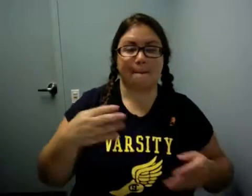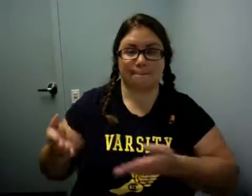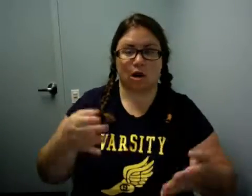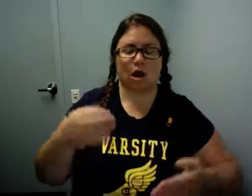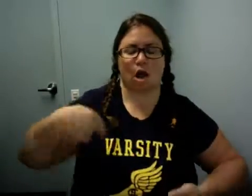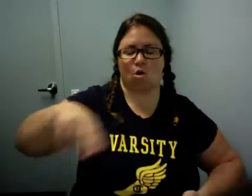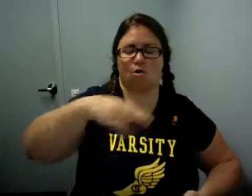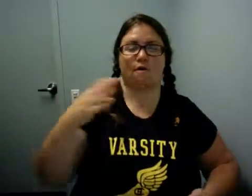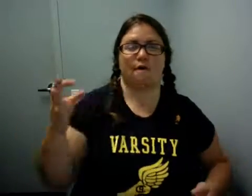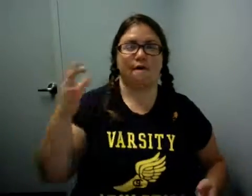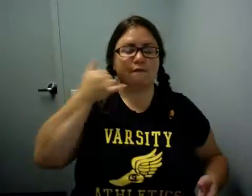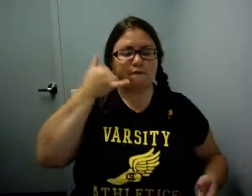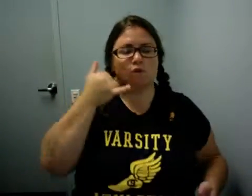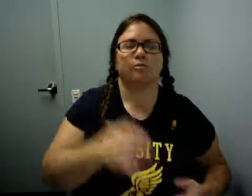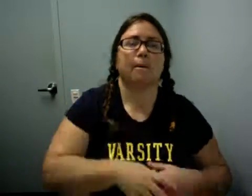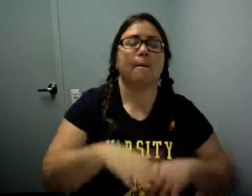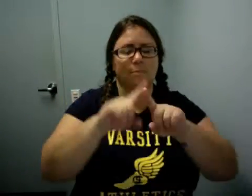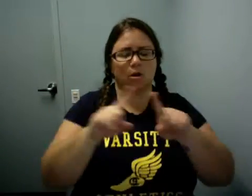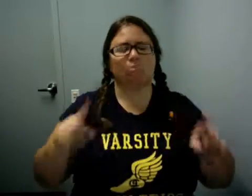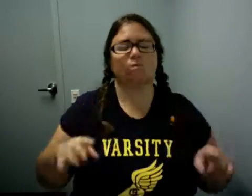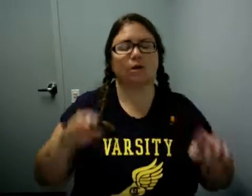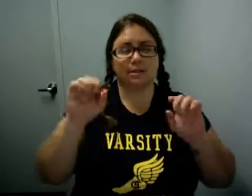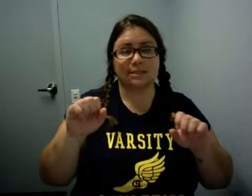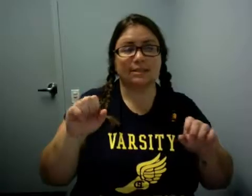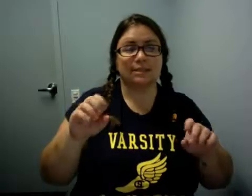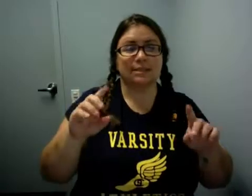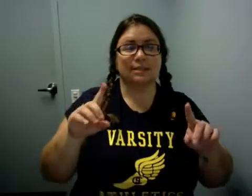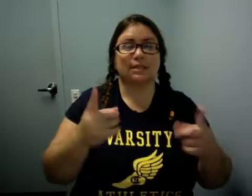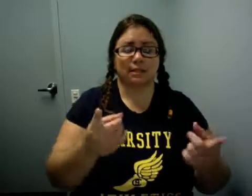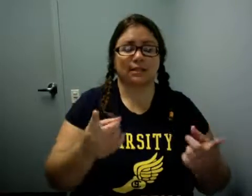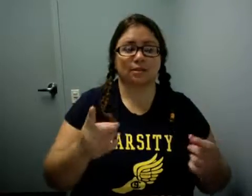email. If something had happened, someone would be able to reach us. So